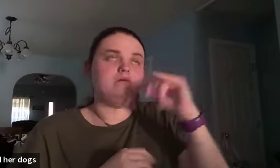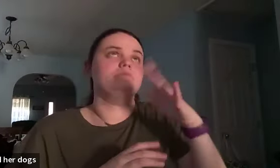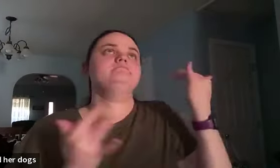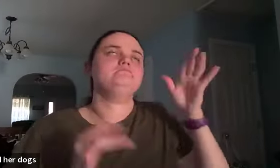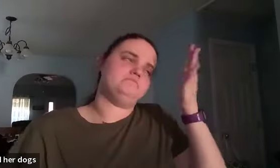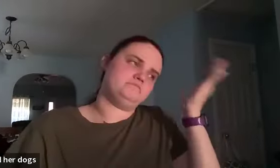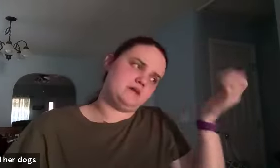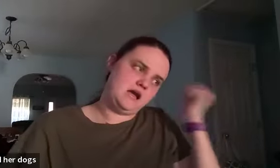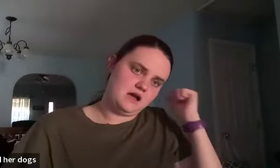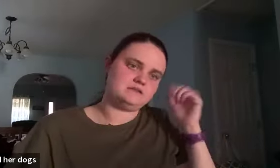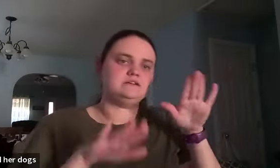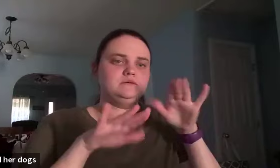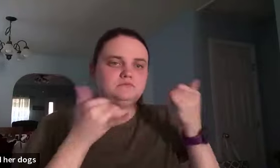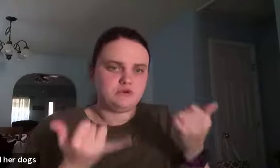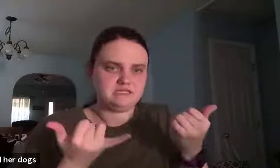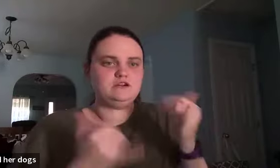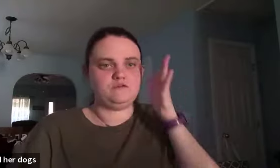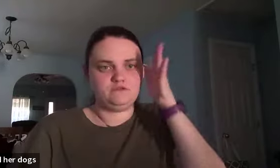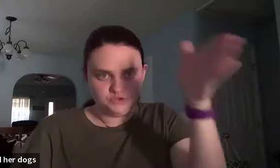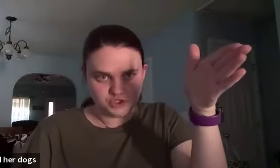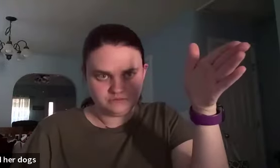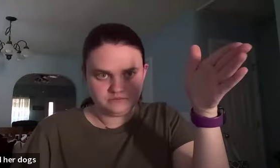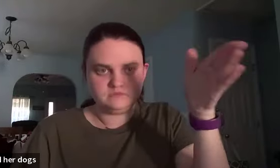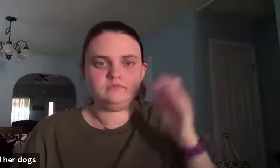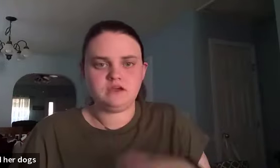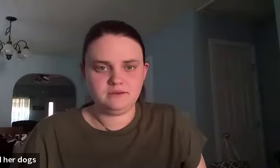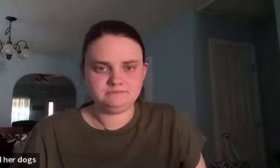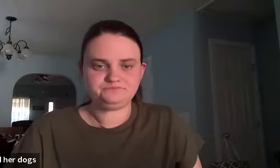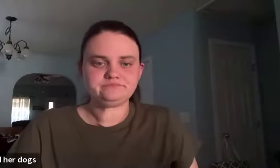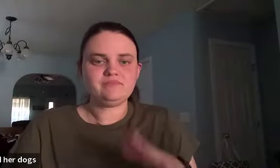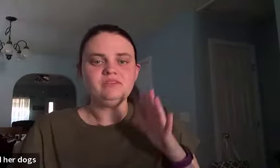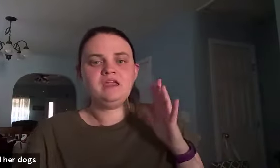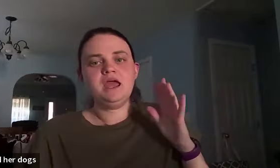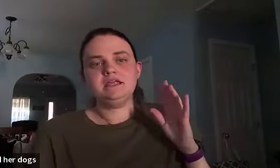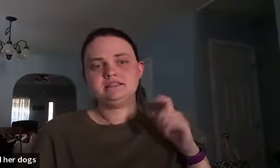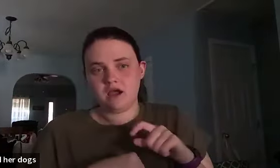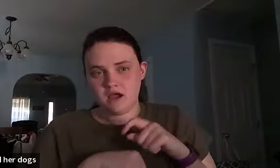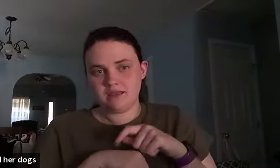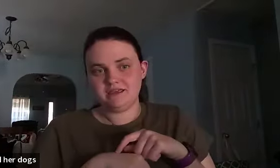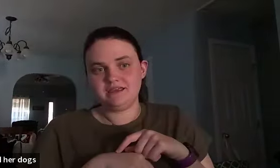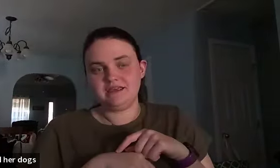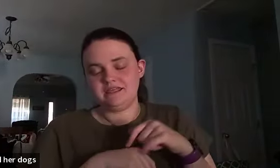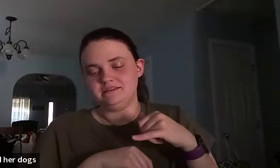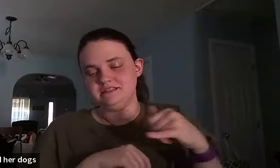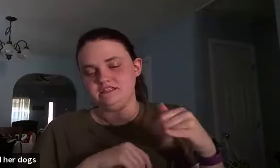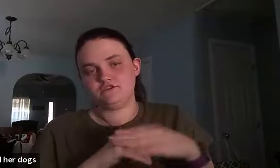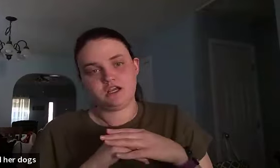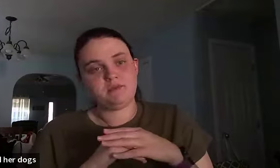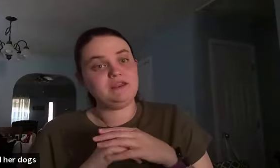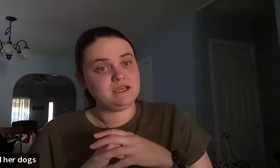or past, present, or future. Okay? Time in the sense of talking about